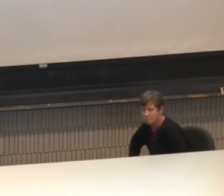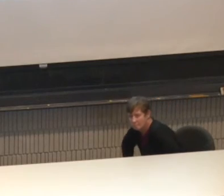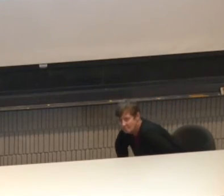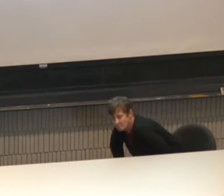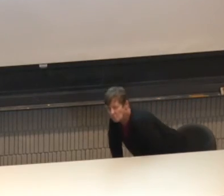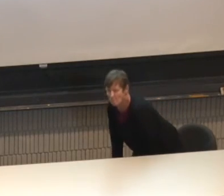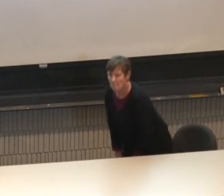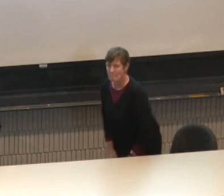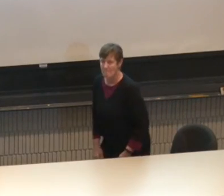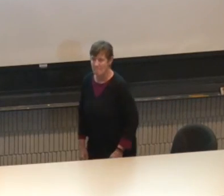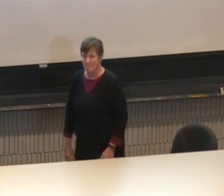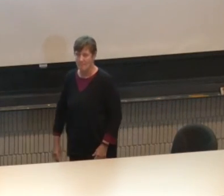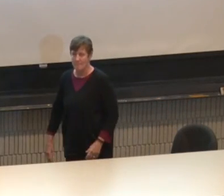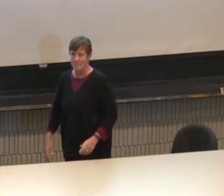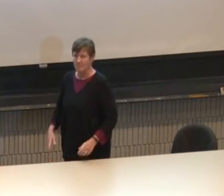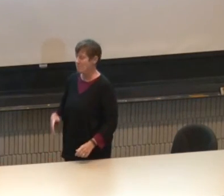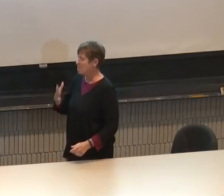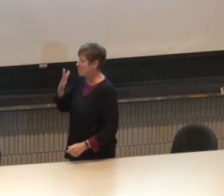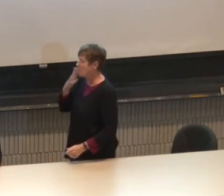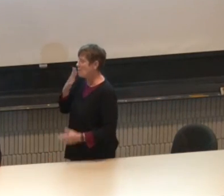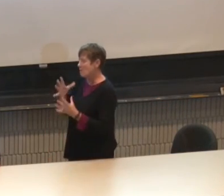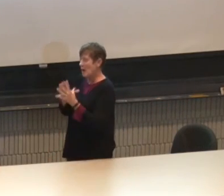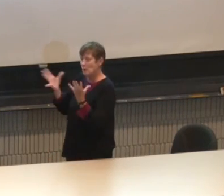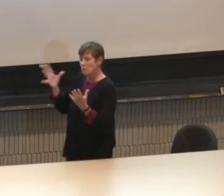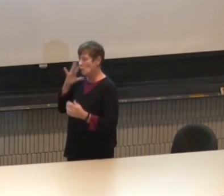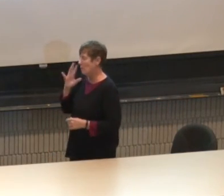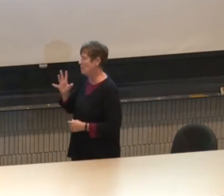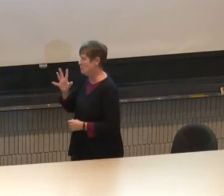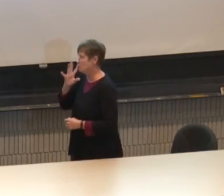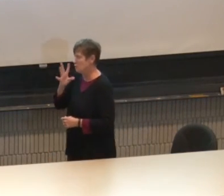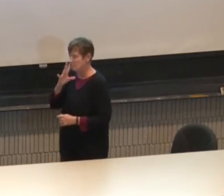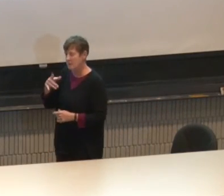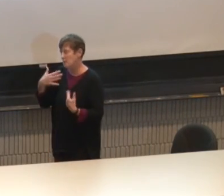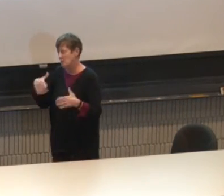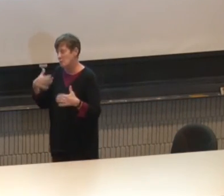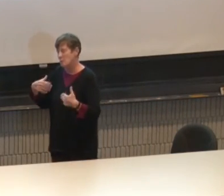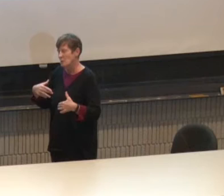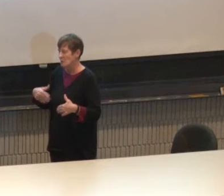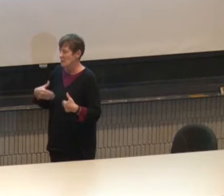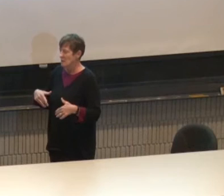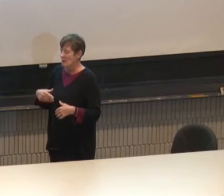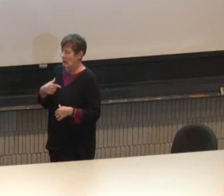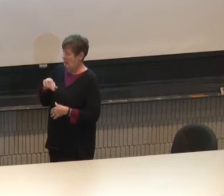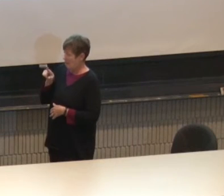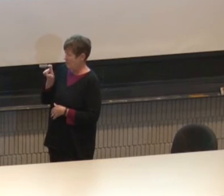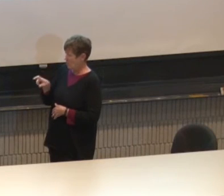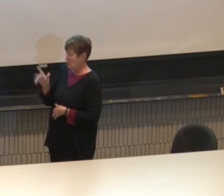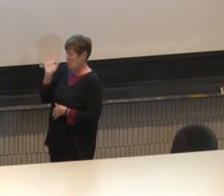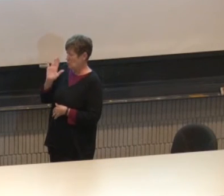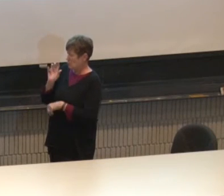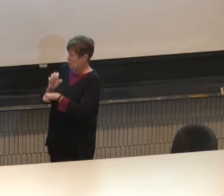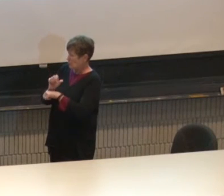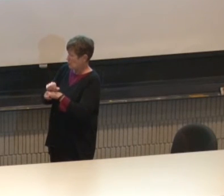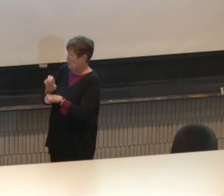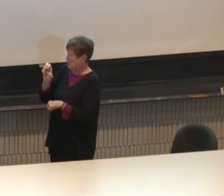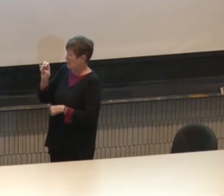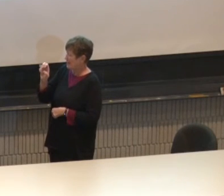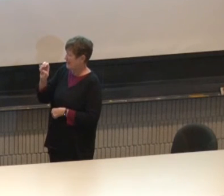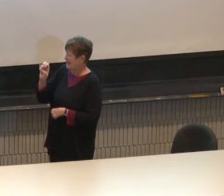Yes. Thank you so much for speaking. It's been tremendous. I have a question. I used to work in the EDI system, EHDI, in